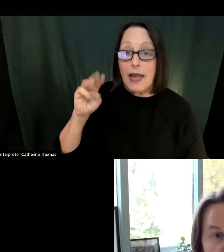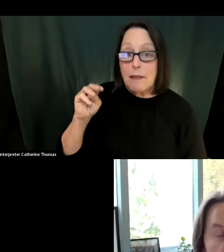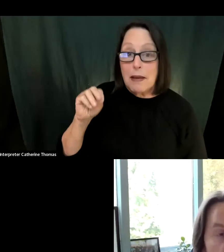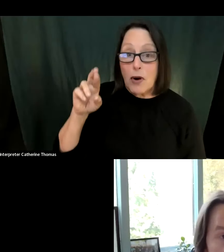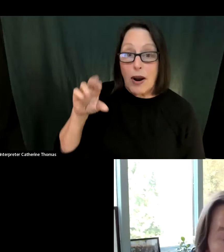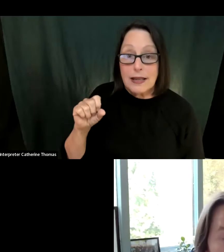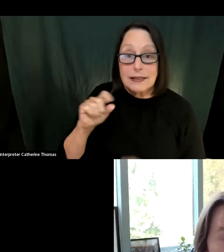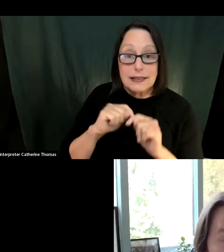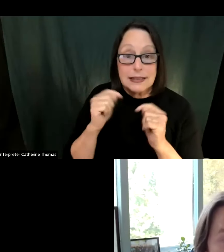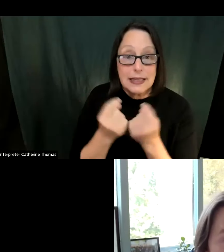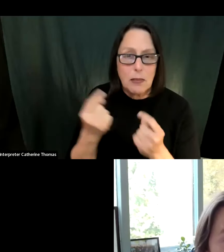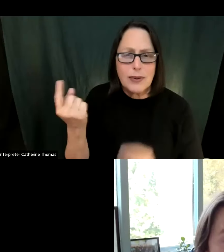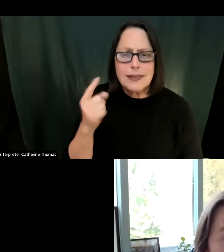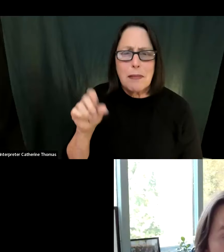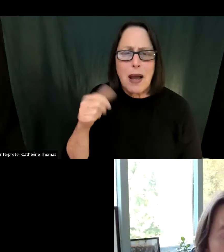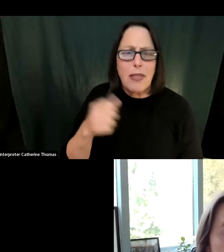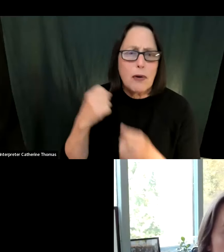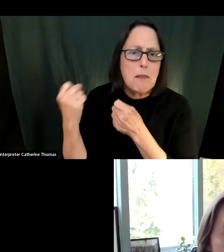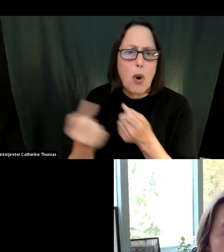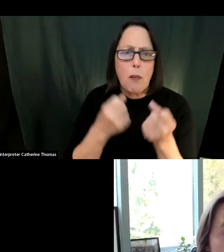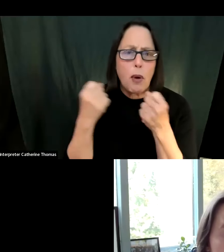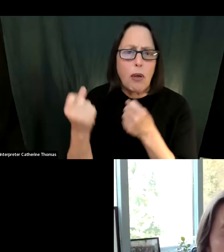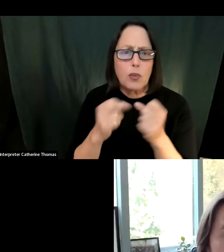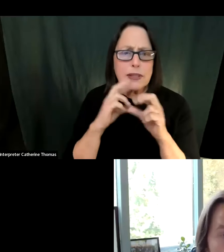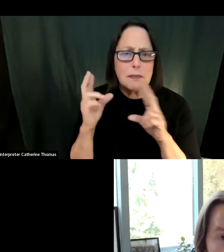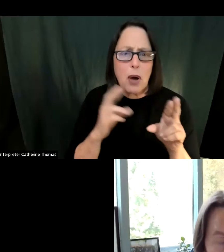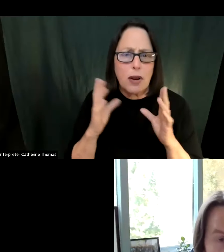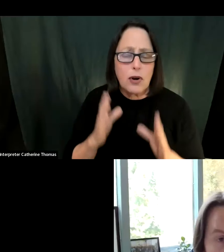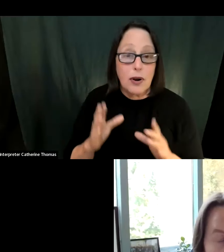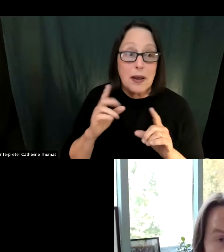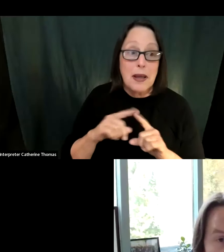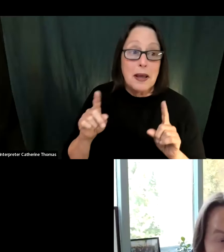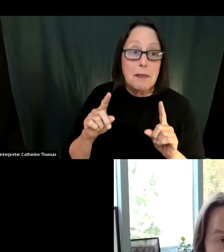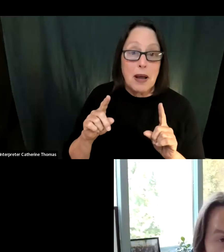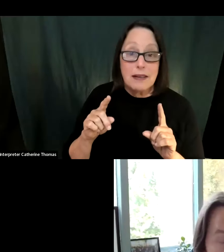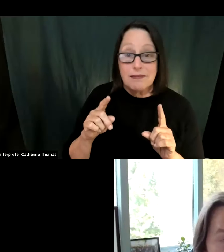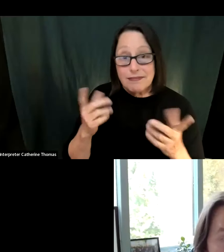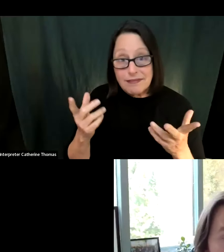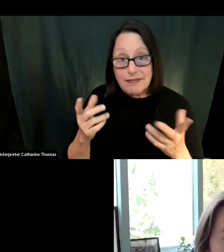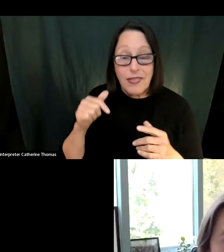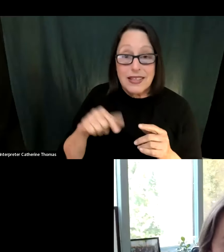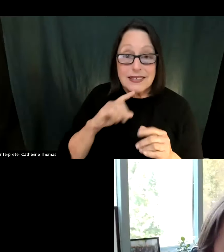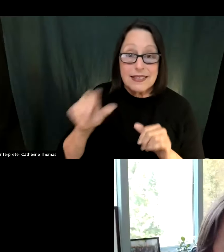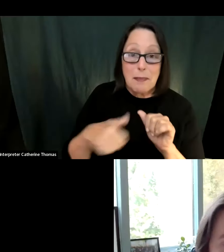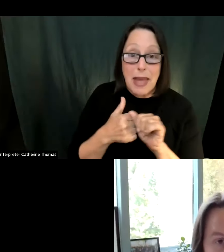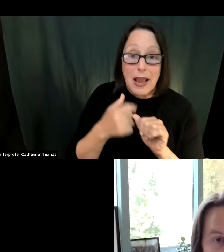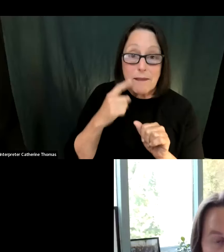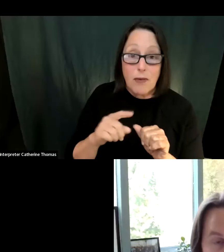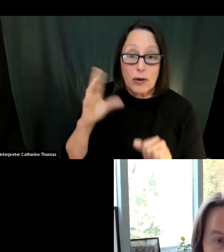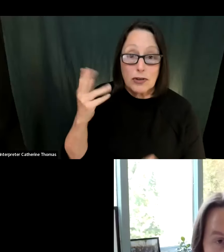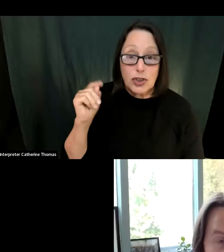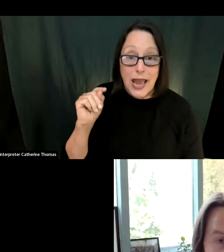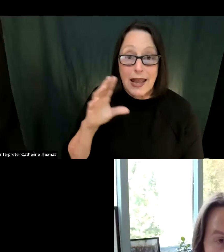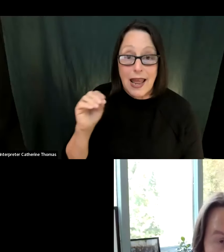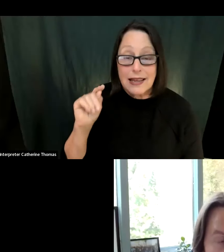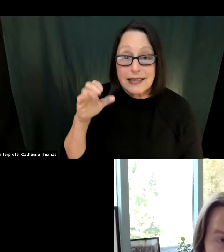MMRS teams or some other type of mobile responder, but this was in the case of national backup for chat and text, and not all areas have